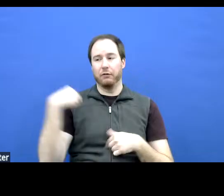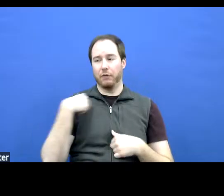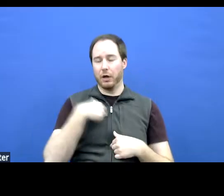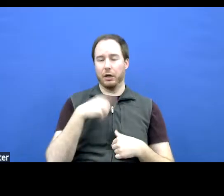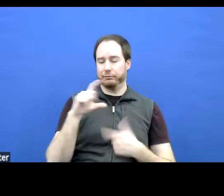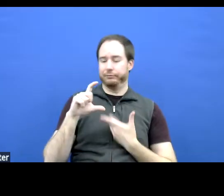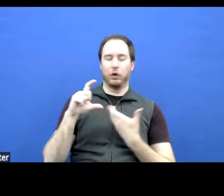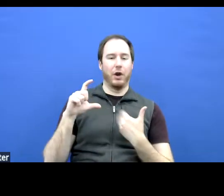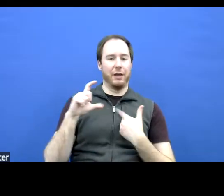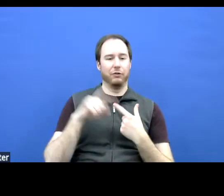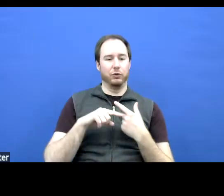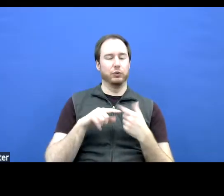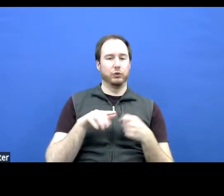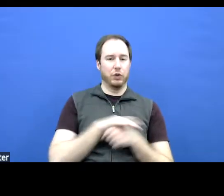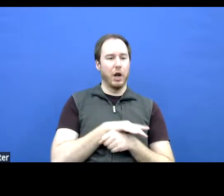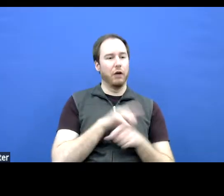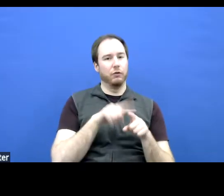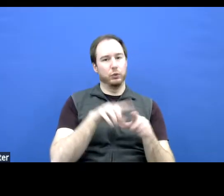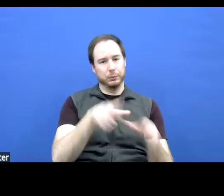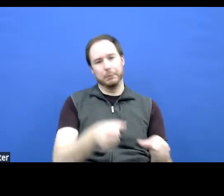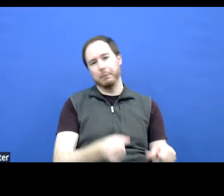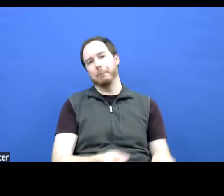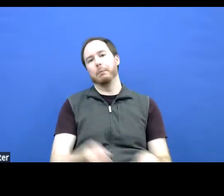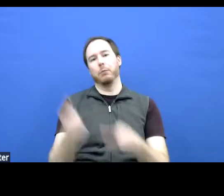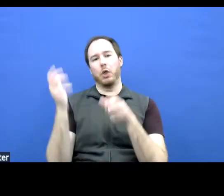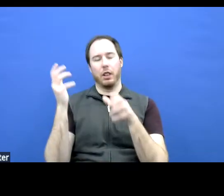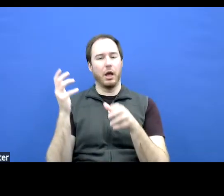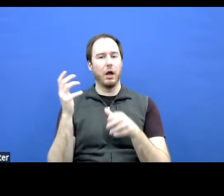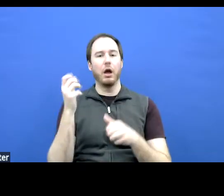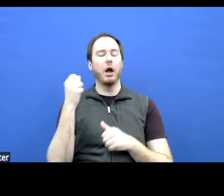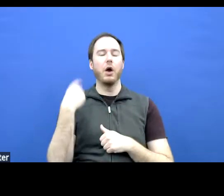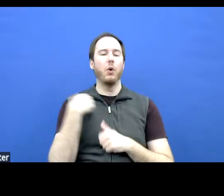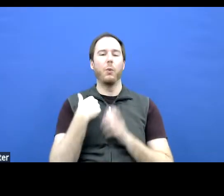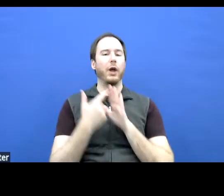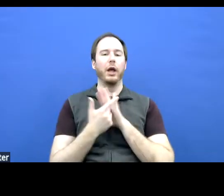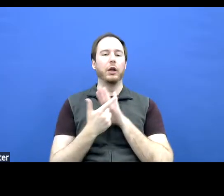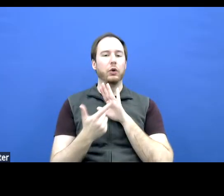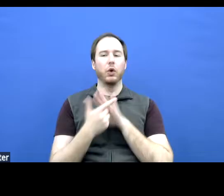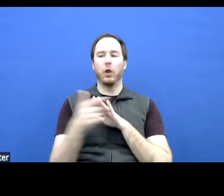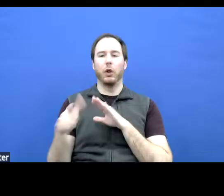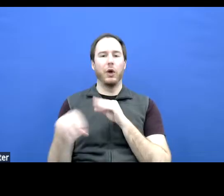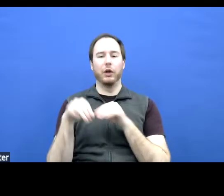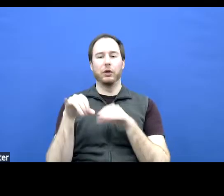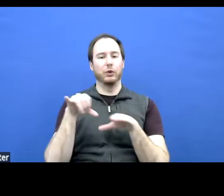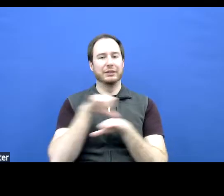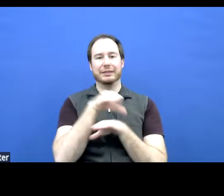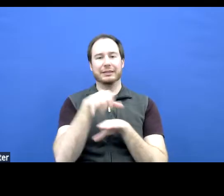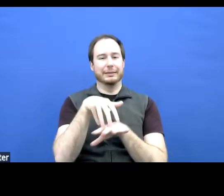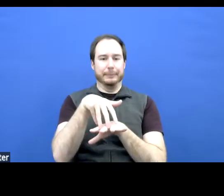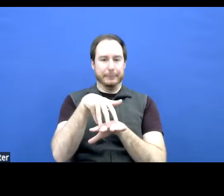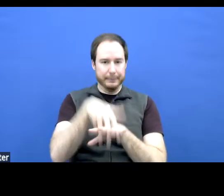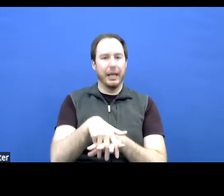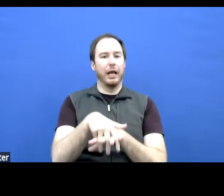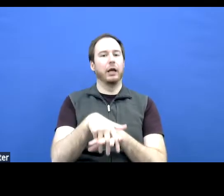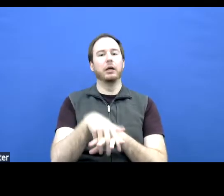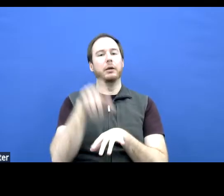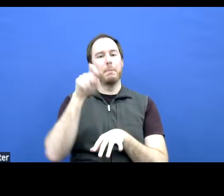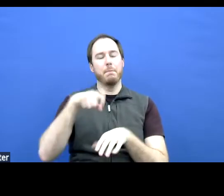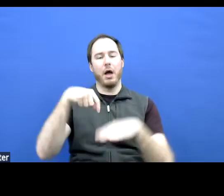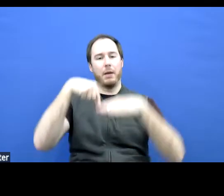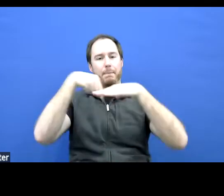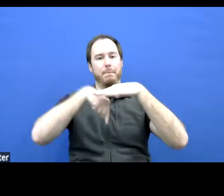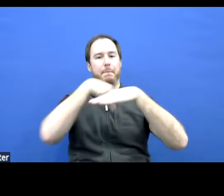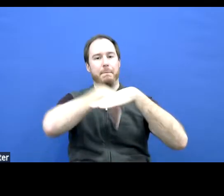stuff out. It's less than you think because we don't allow them to cement these things in. They either have to just be pile driven